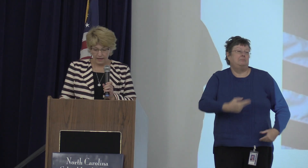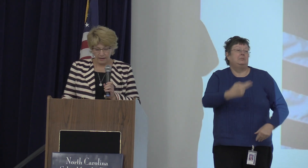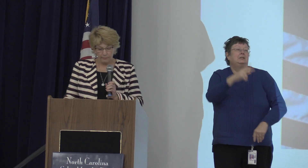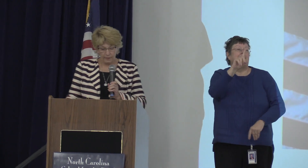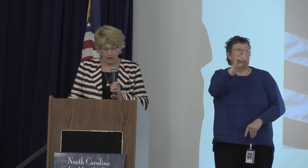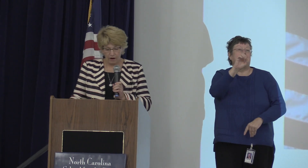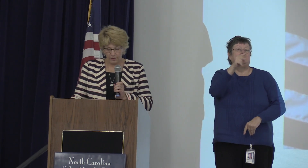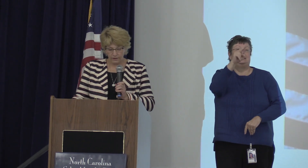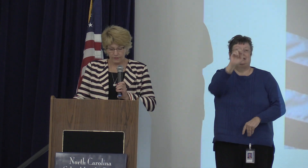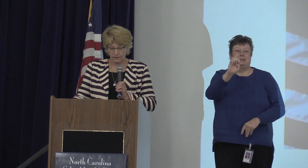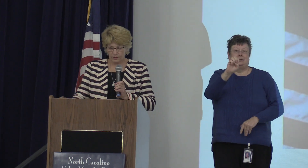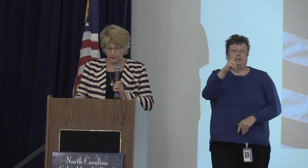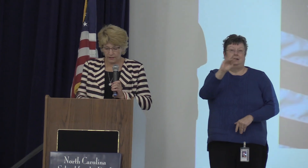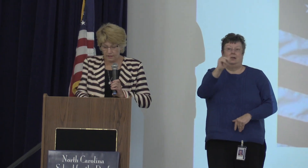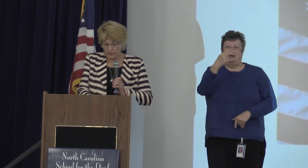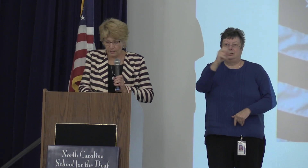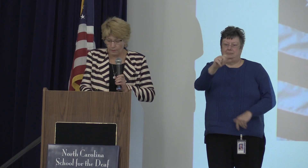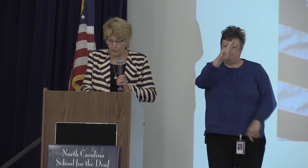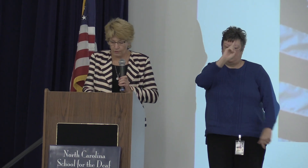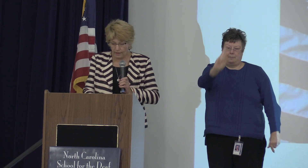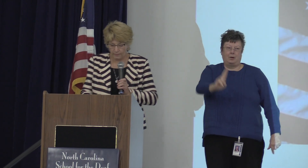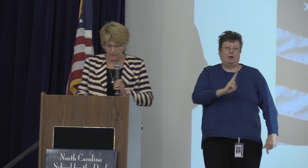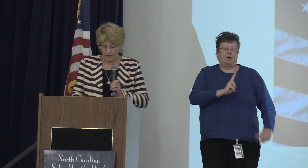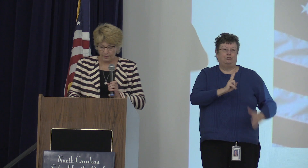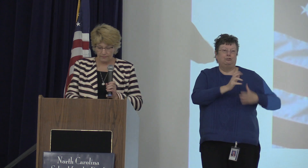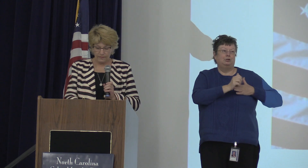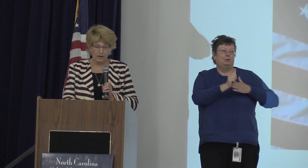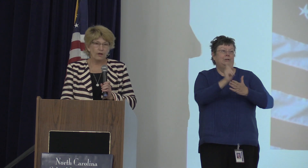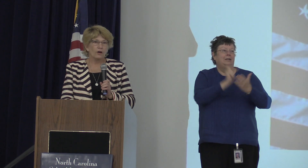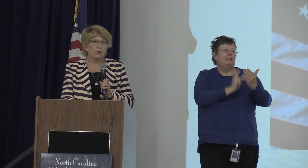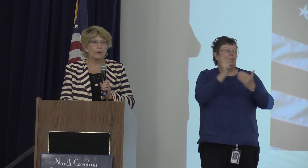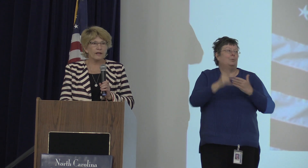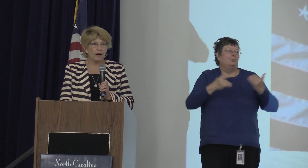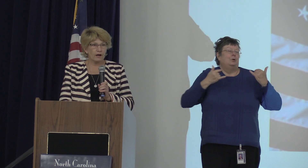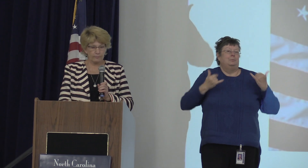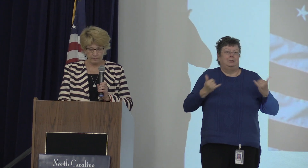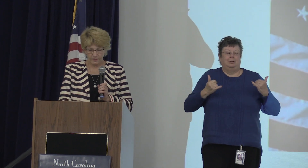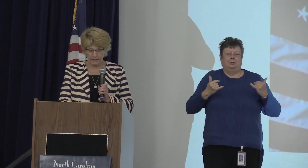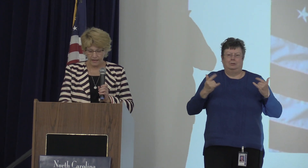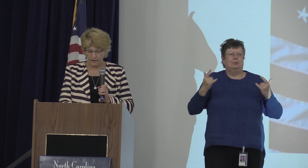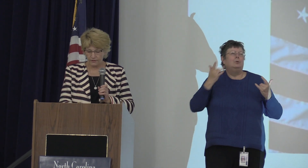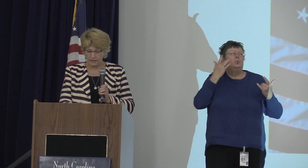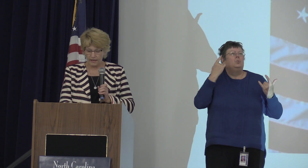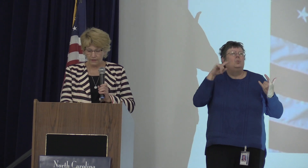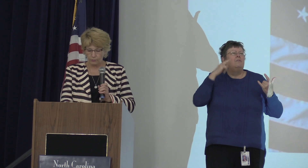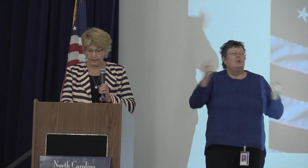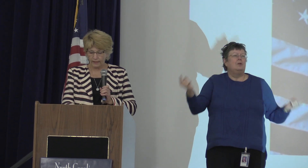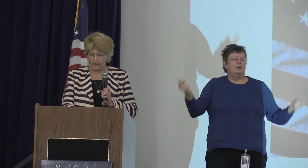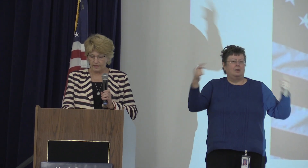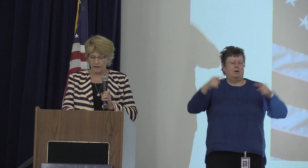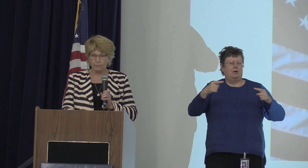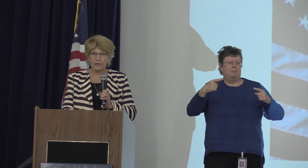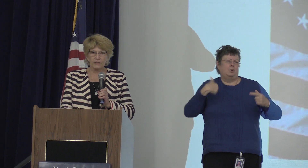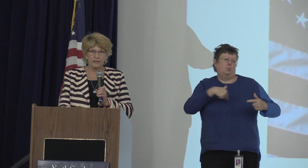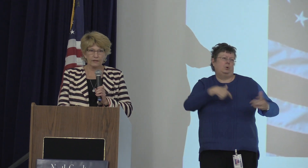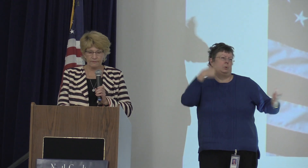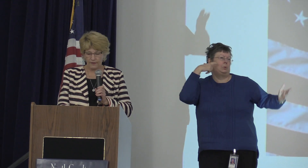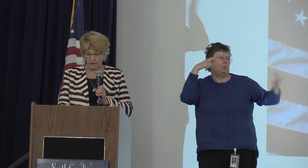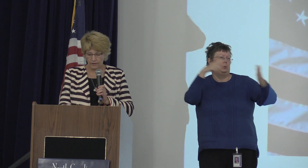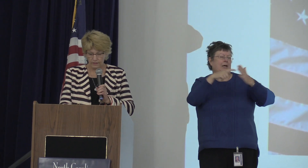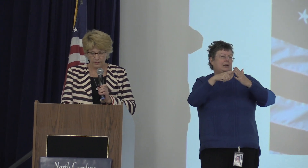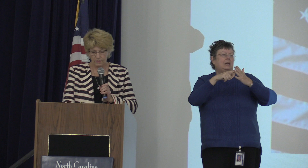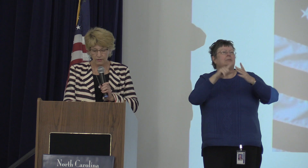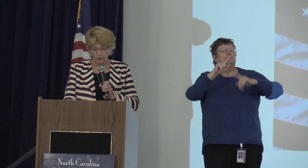Huggins, and I'm honored to lead our program today. We come together today to recognize our